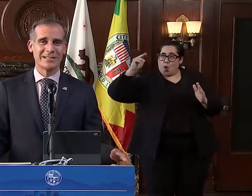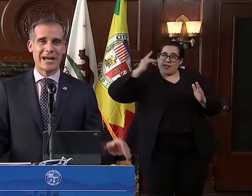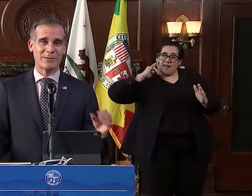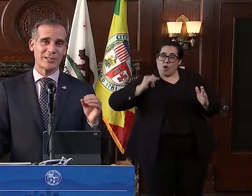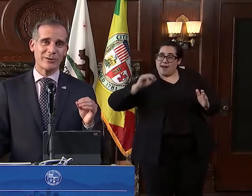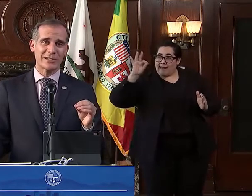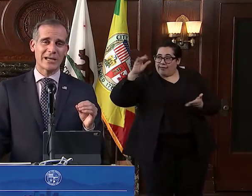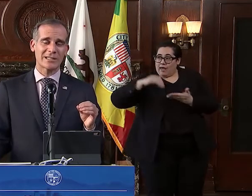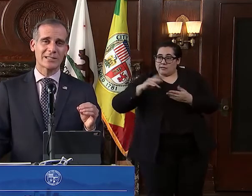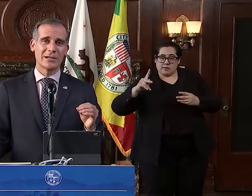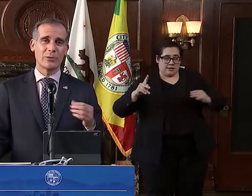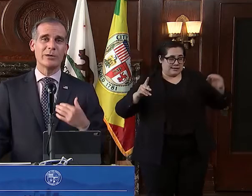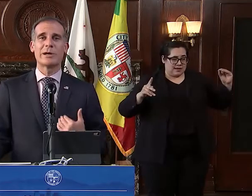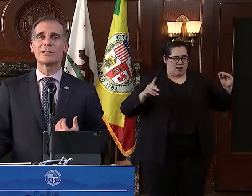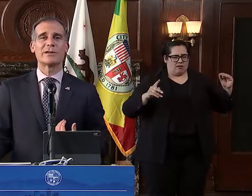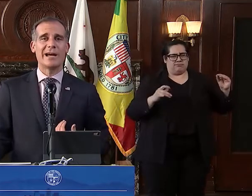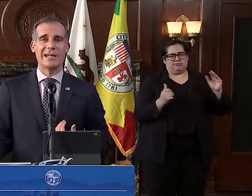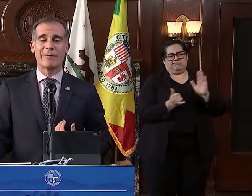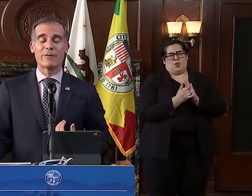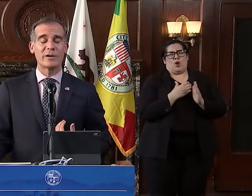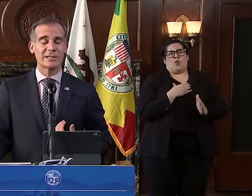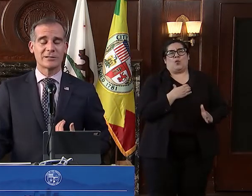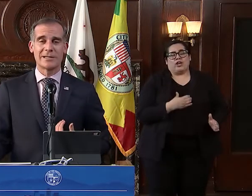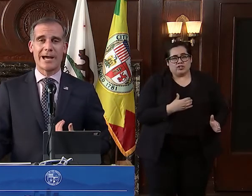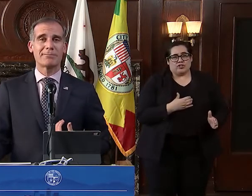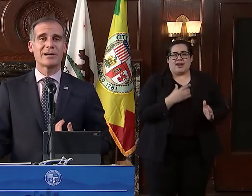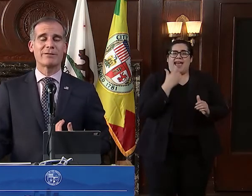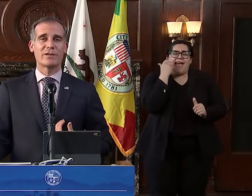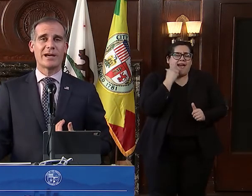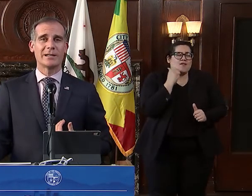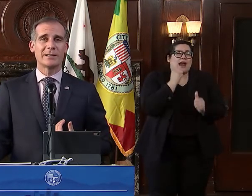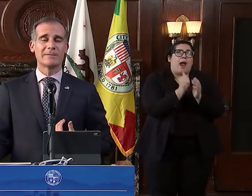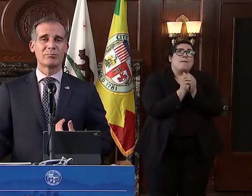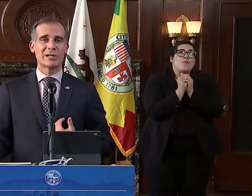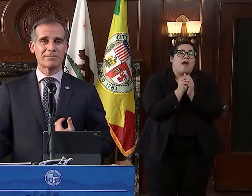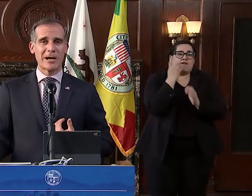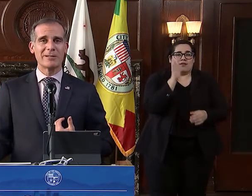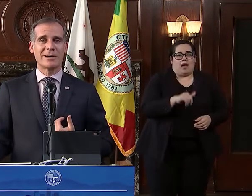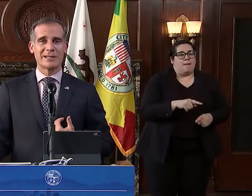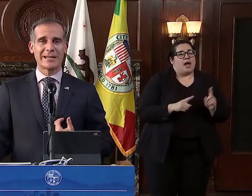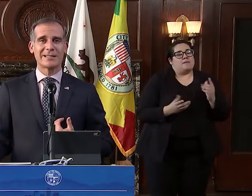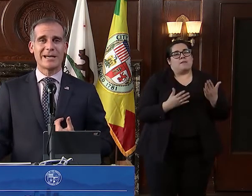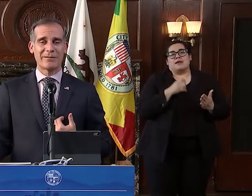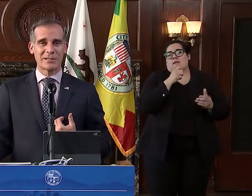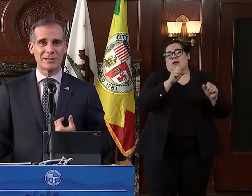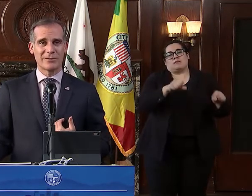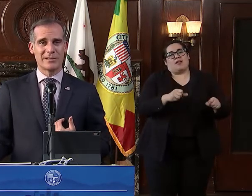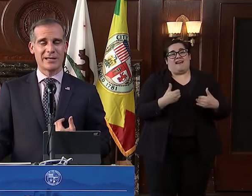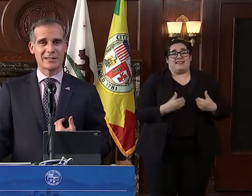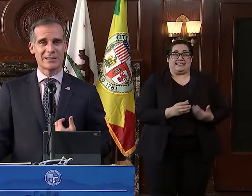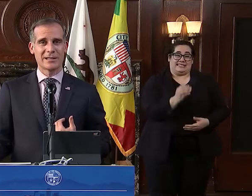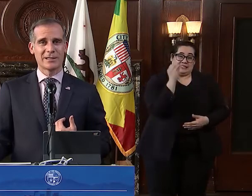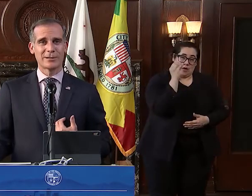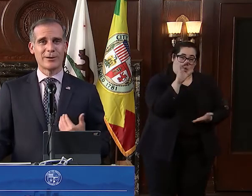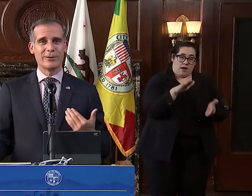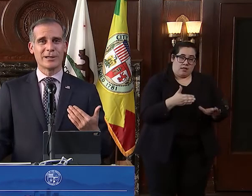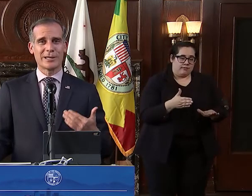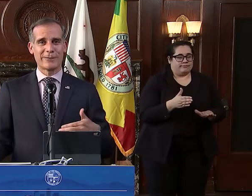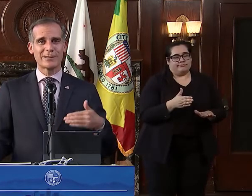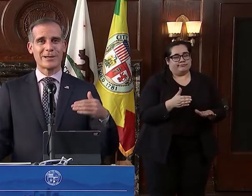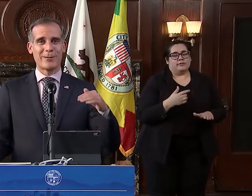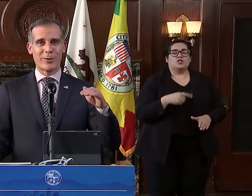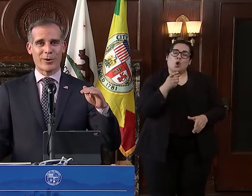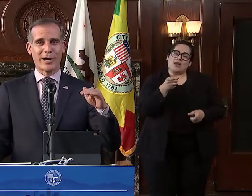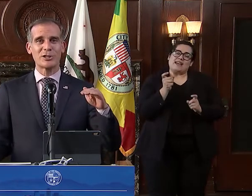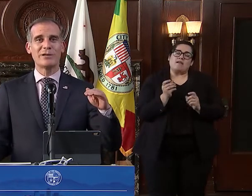9,000. To have zero deaths, we wish for that every single day. I pray for that. But it's probably unlikely to have zero deaths. So